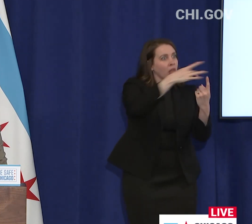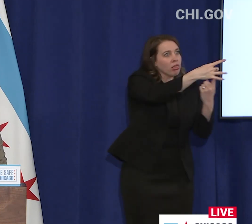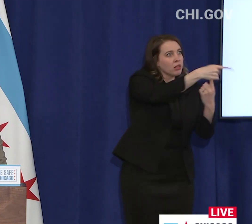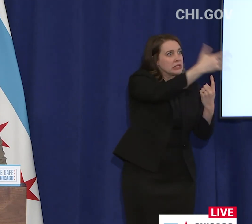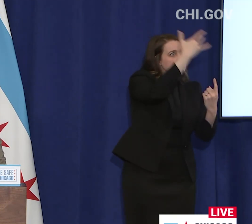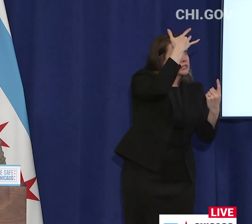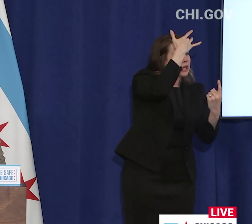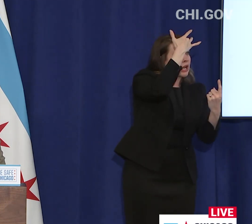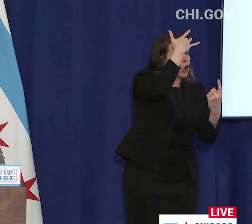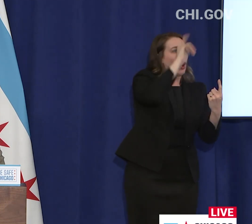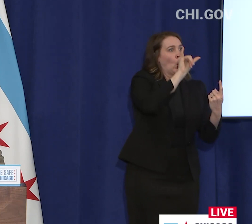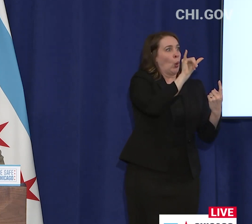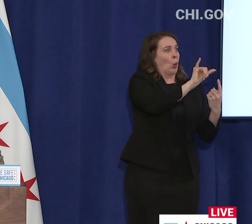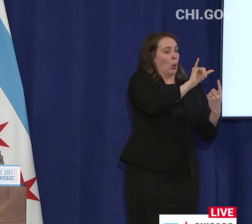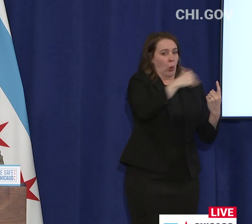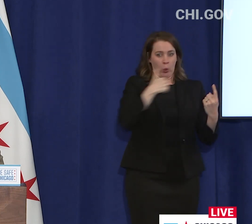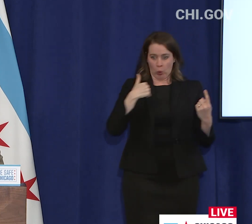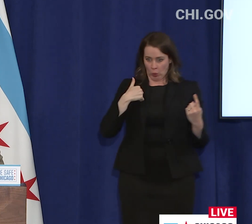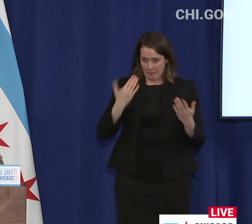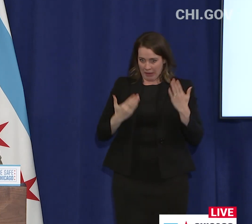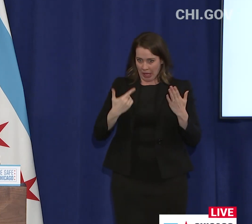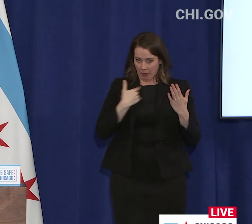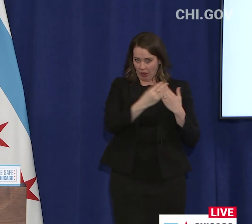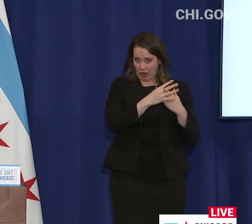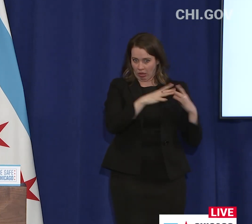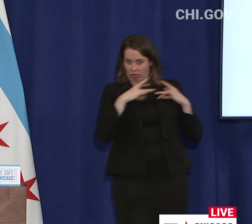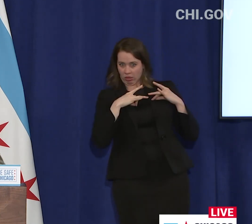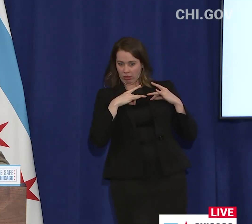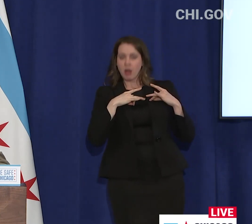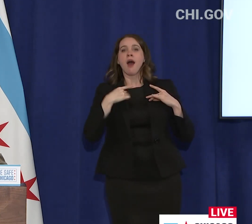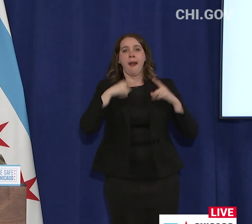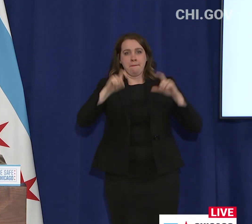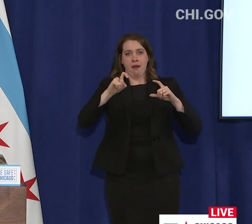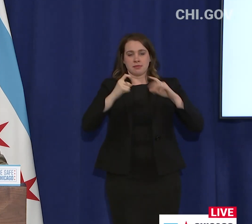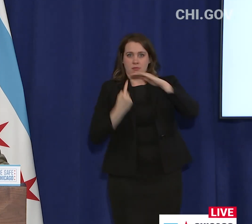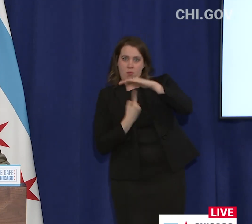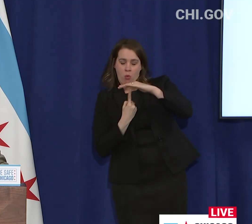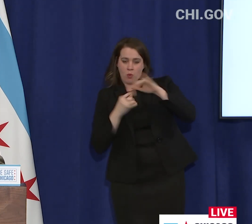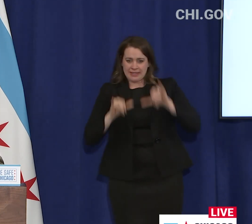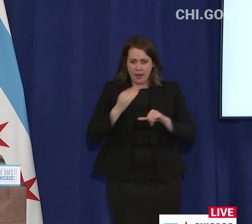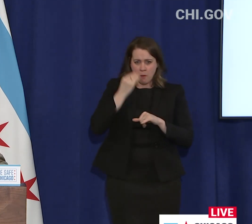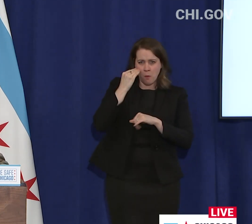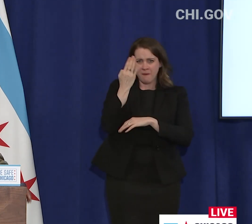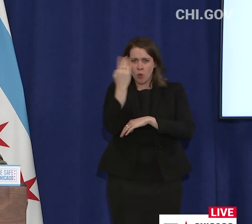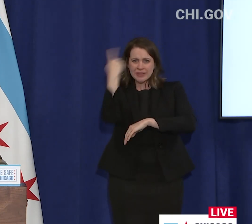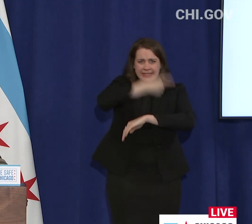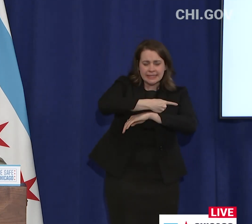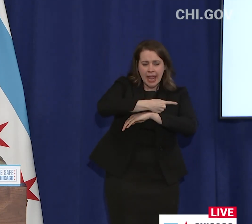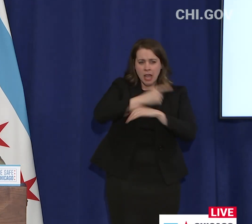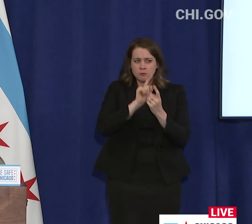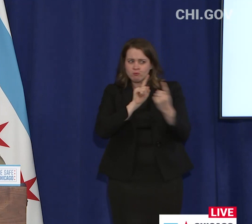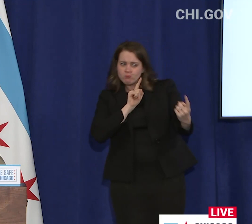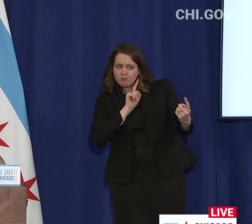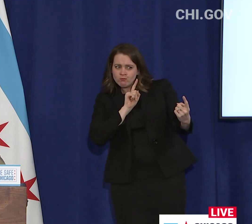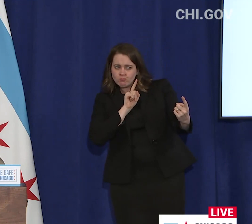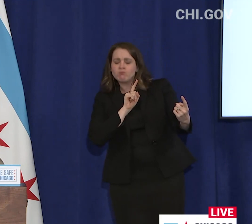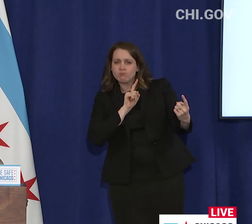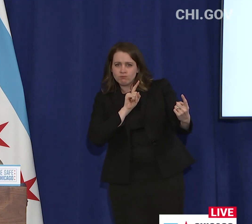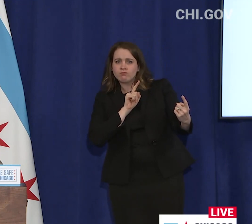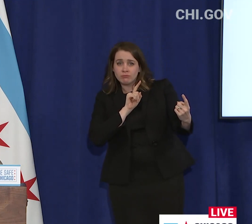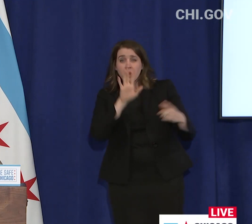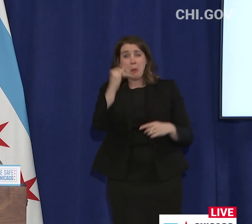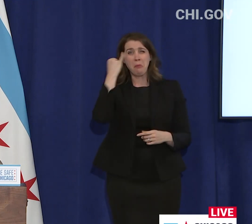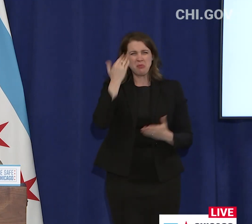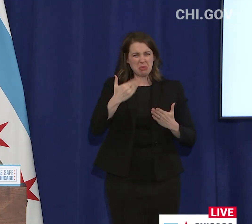the necessary precautions, including isolating yourself. And those who have